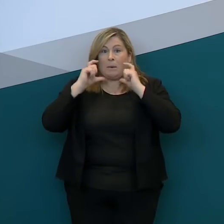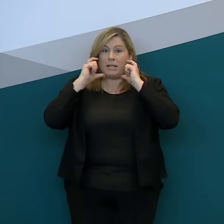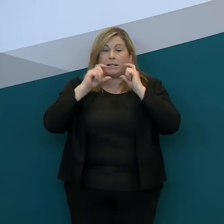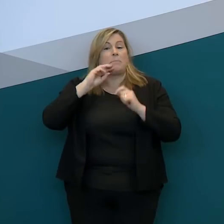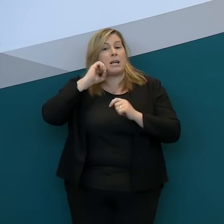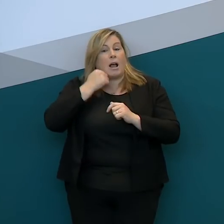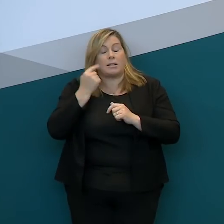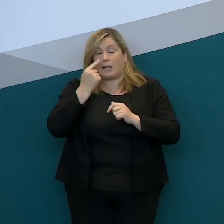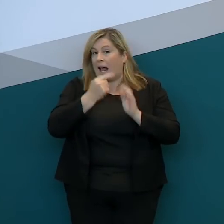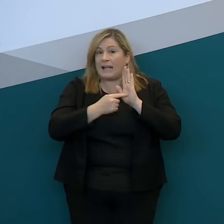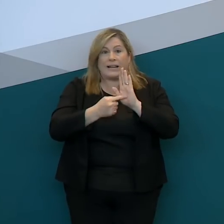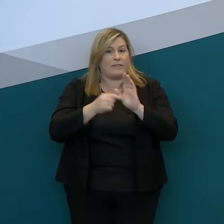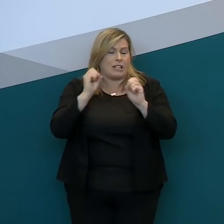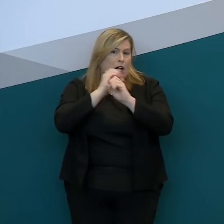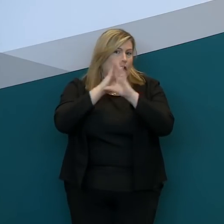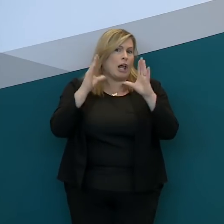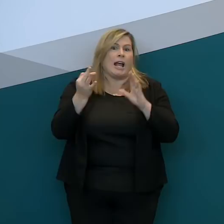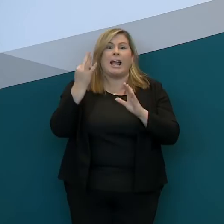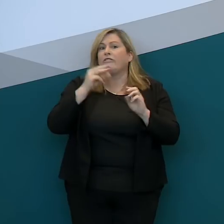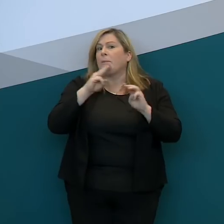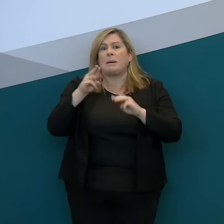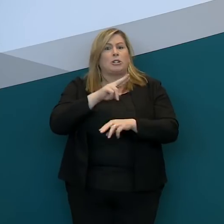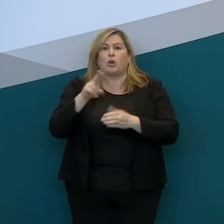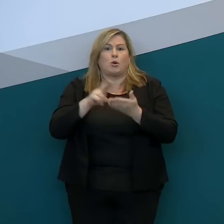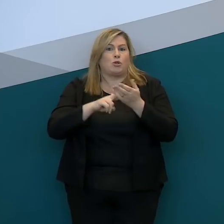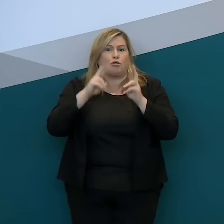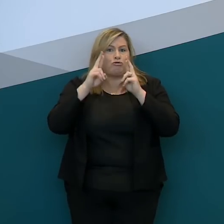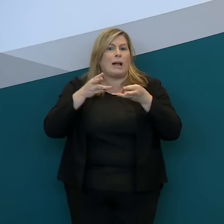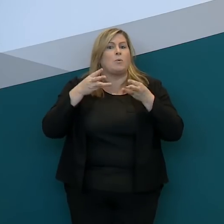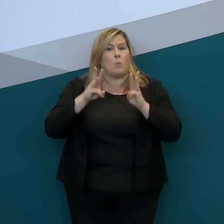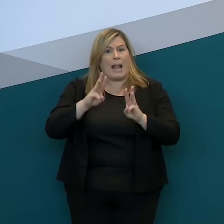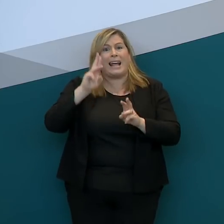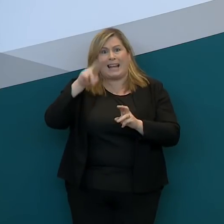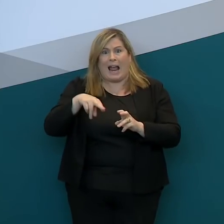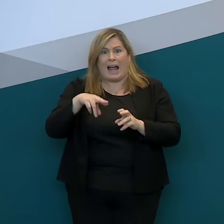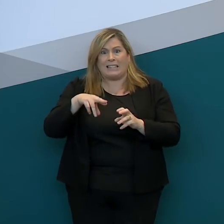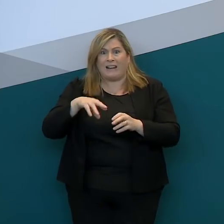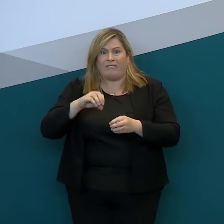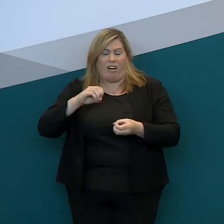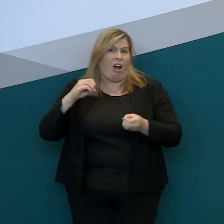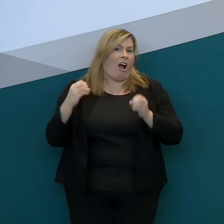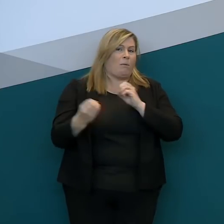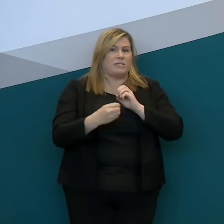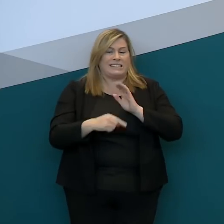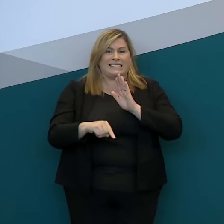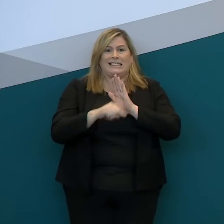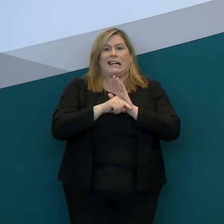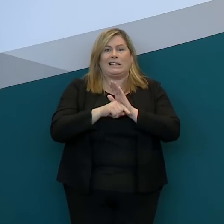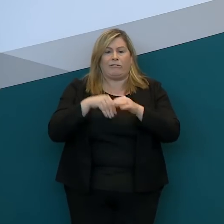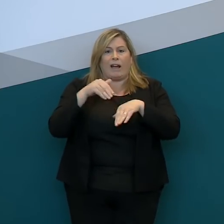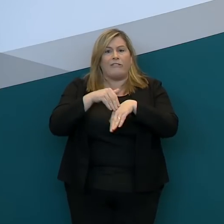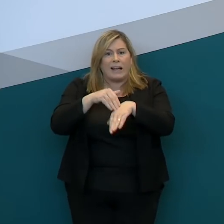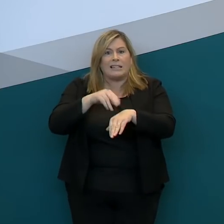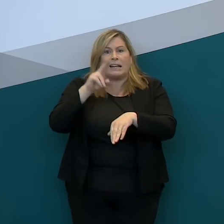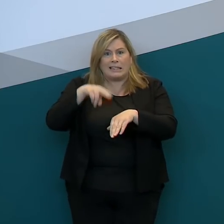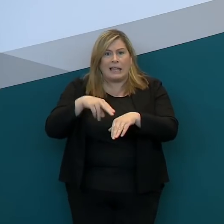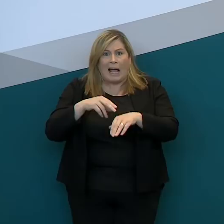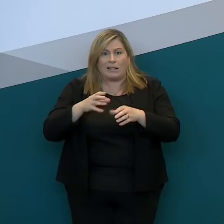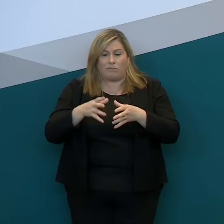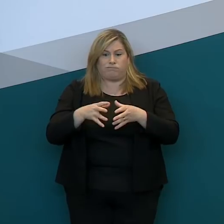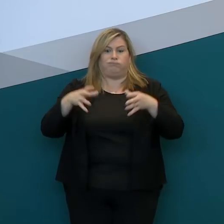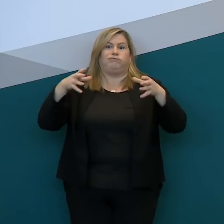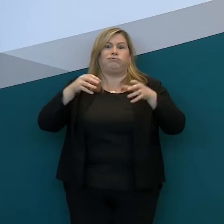the evidence is clear. If face masks aren't used properly, it can have the effect of actually increasing the risk of transmission. The face mask